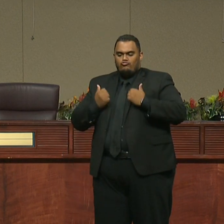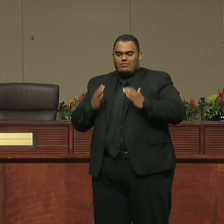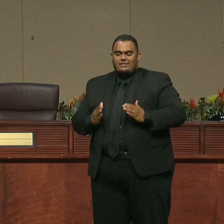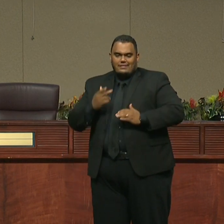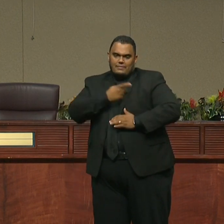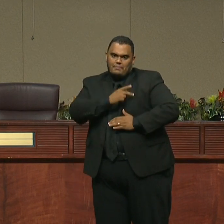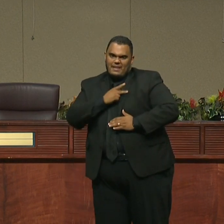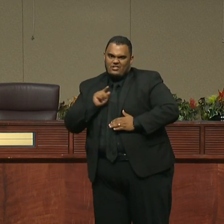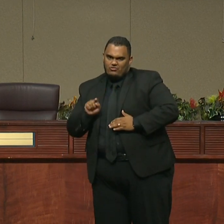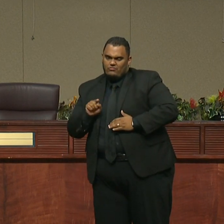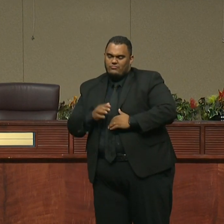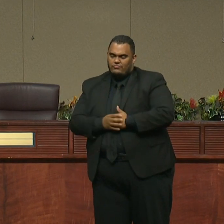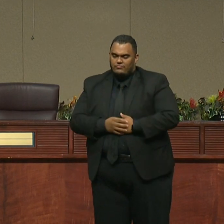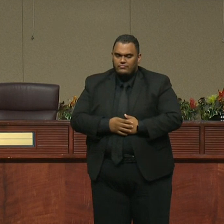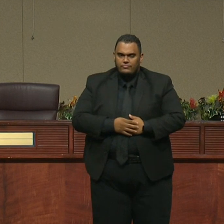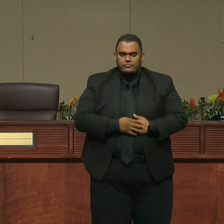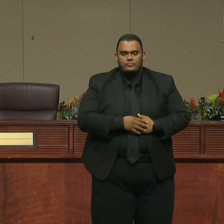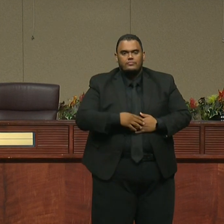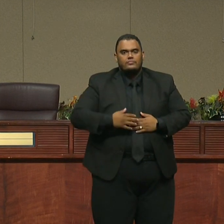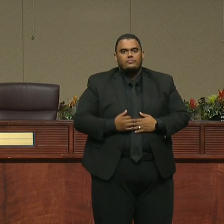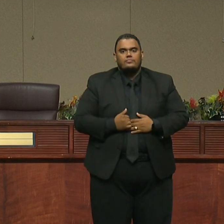For